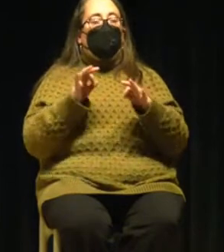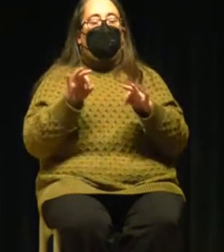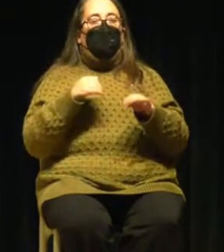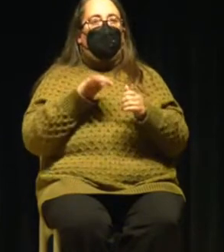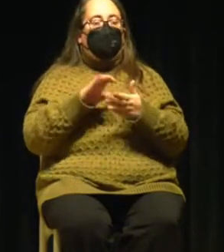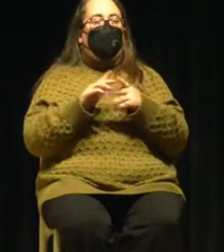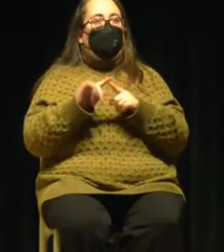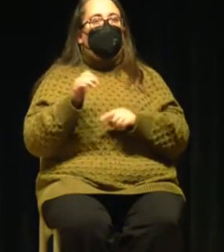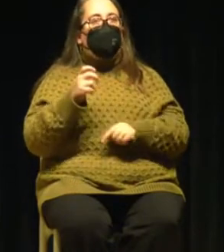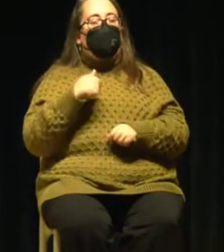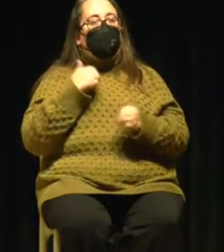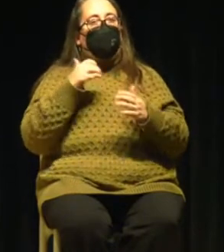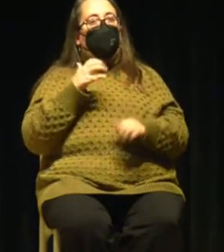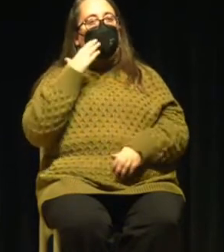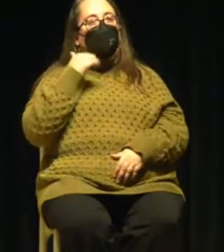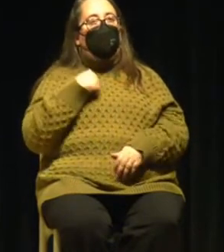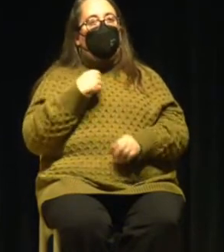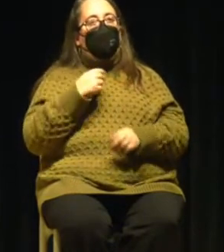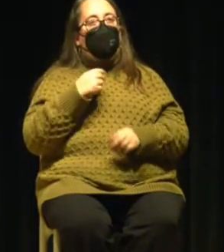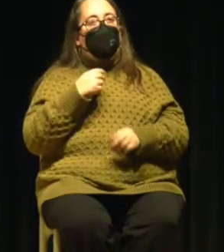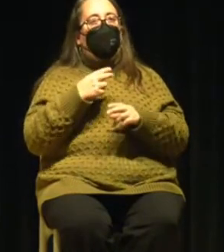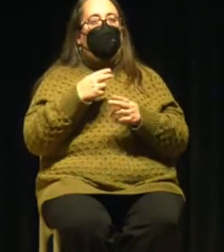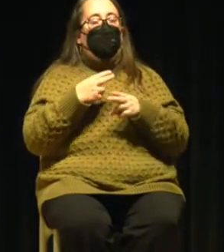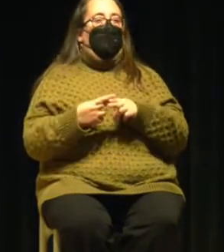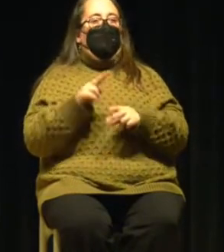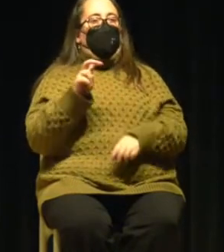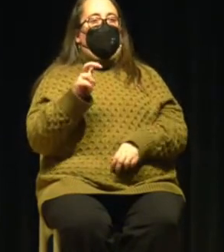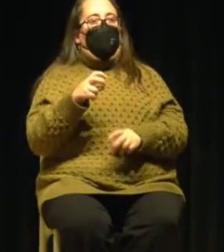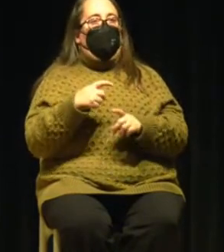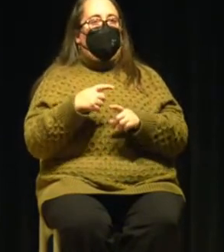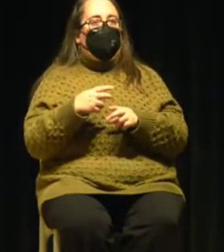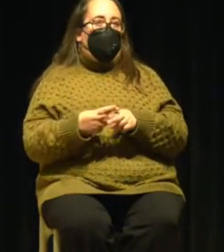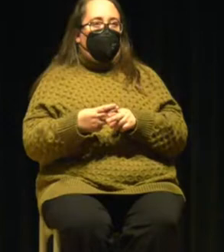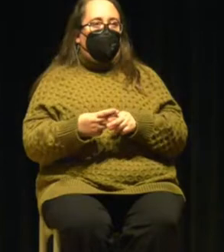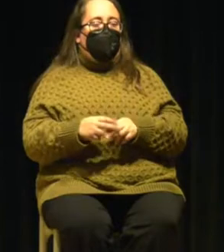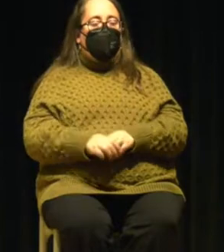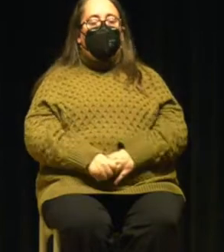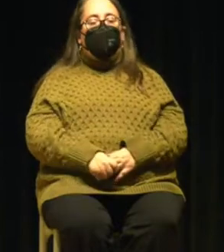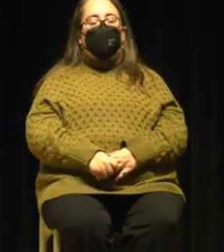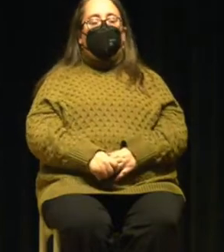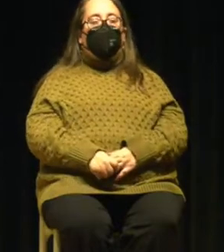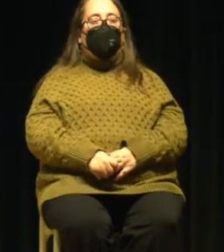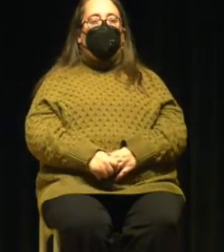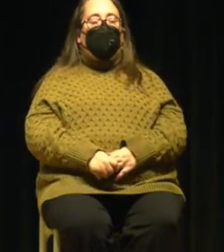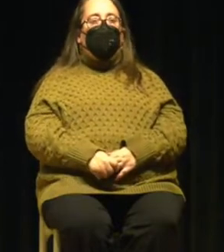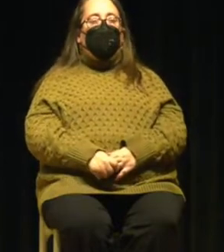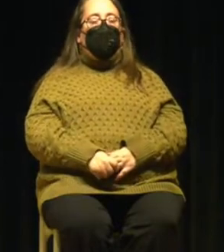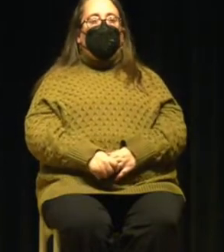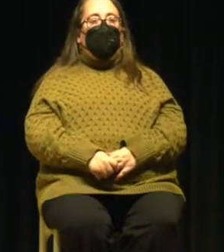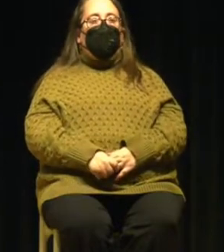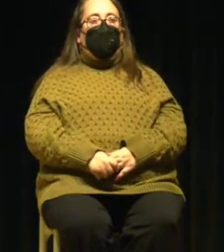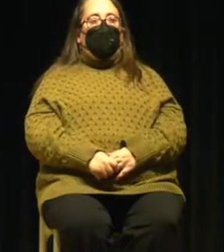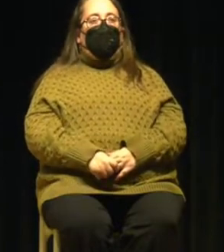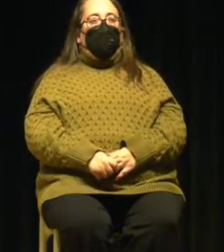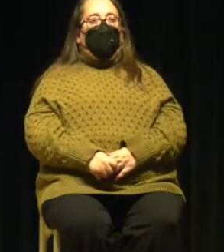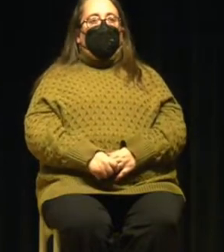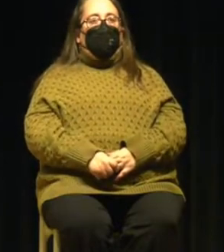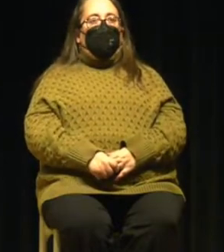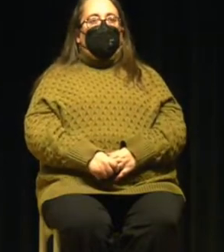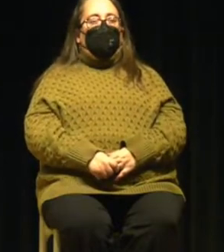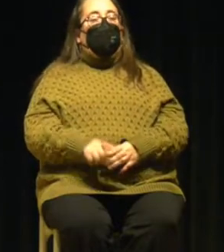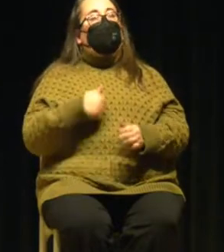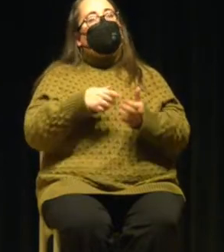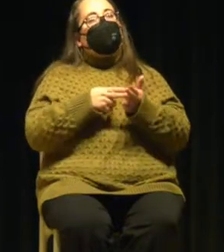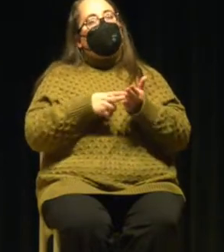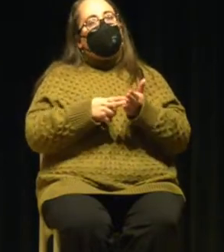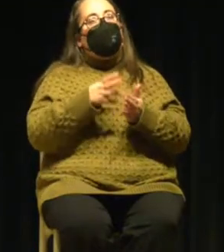chart because I didn't want him to know that I weighed 200 and whatever pounds. So when I started writing this down, I had decided that I'm going to be like honest,